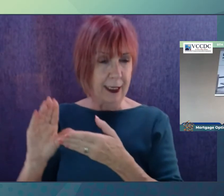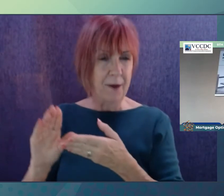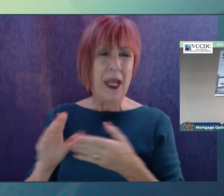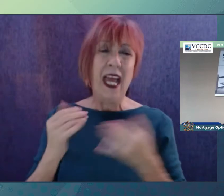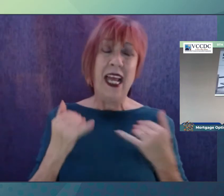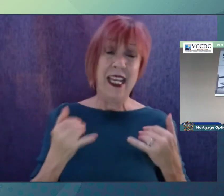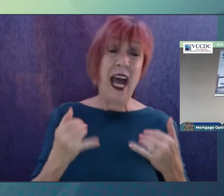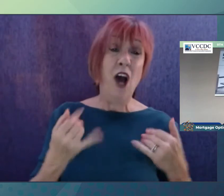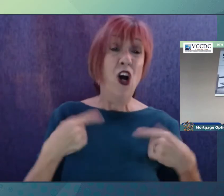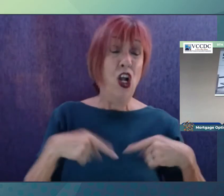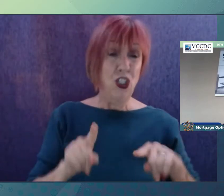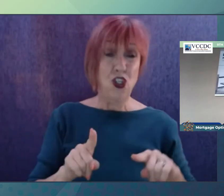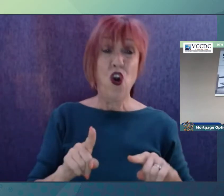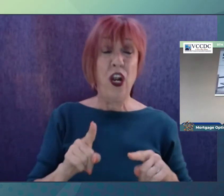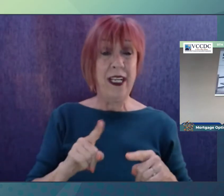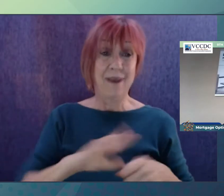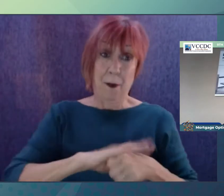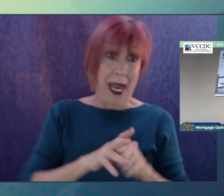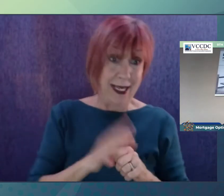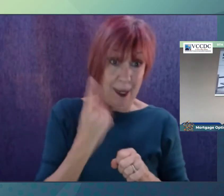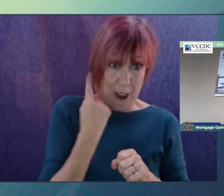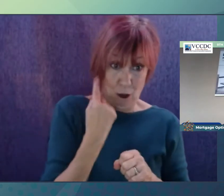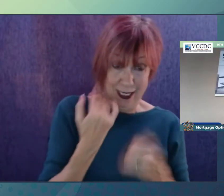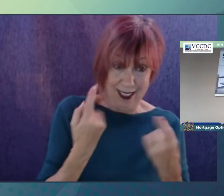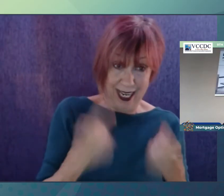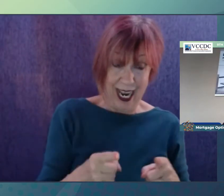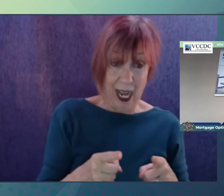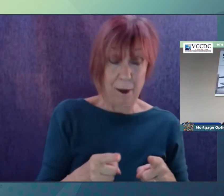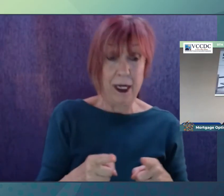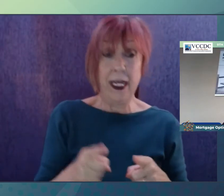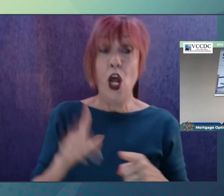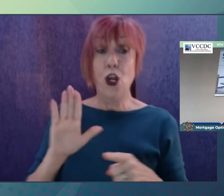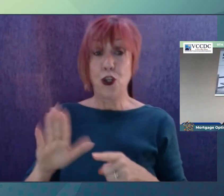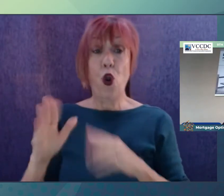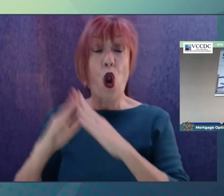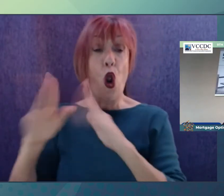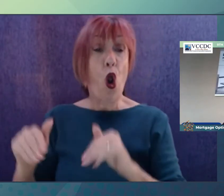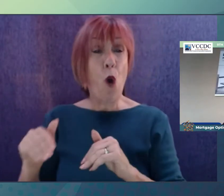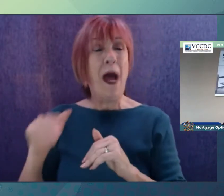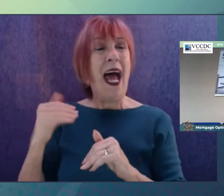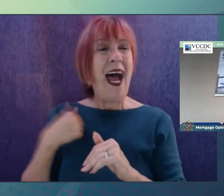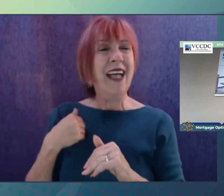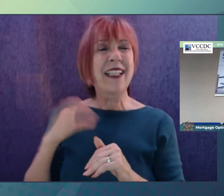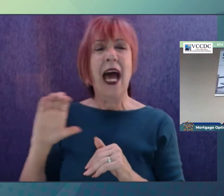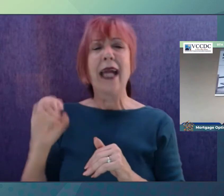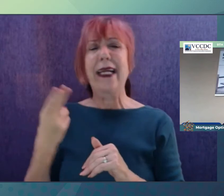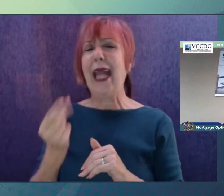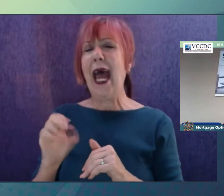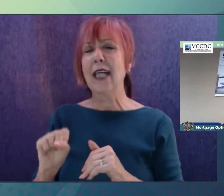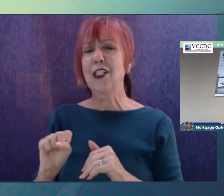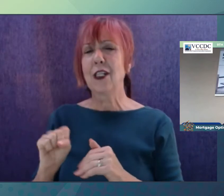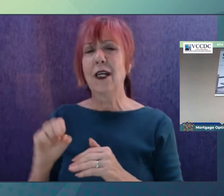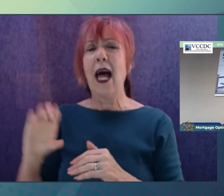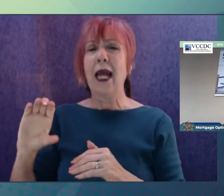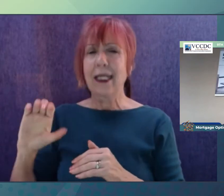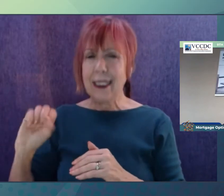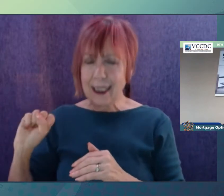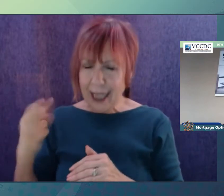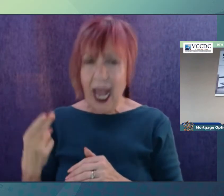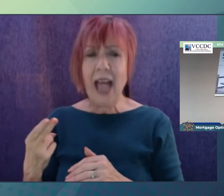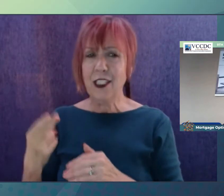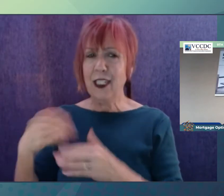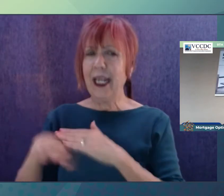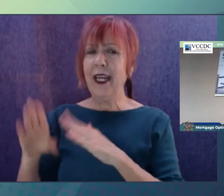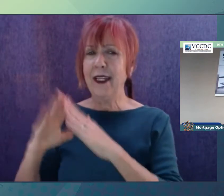a home can be a source of needed low-cost cash. This cash might be used to consolidate high-interest debts you carry